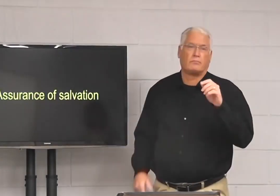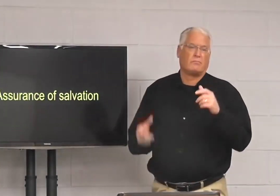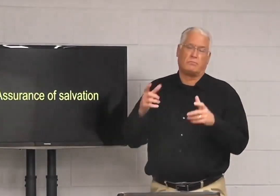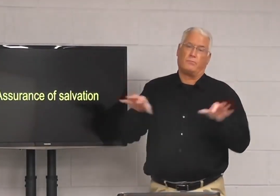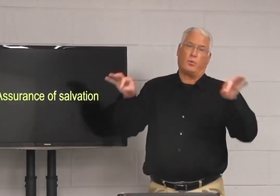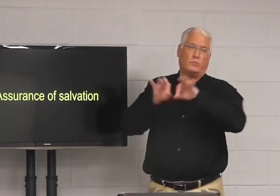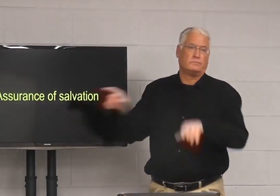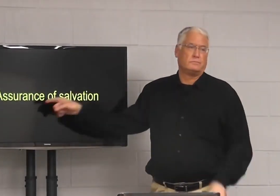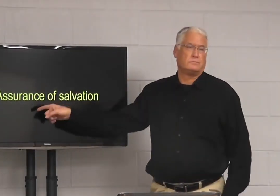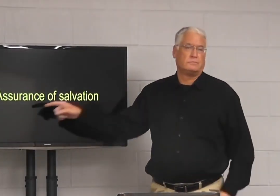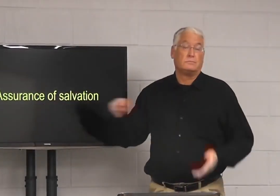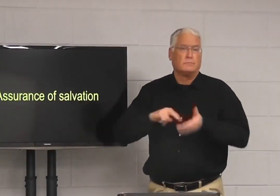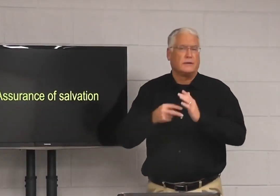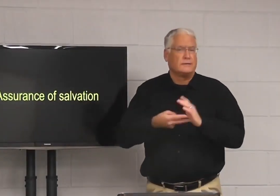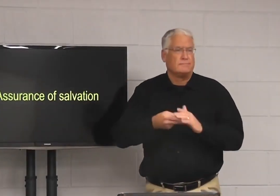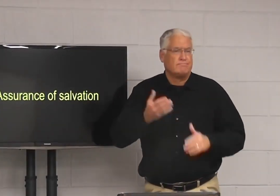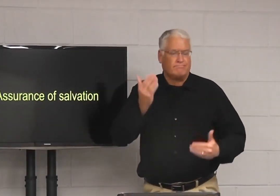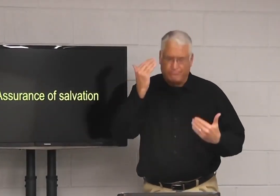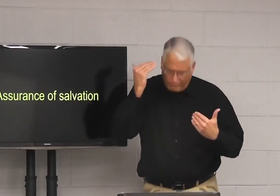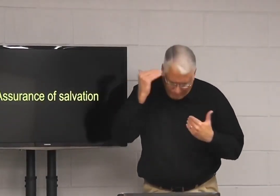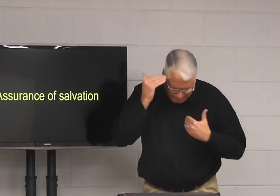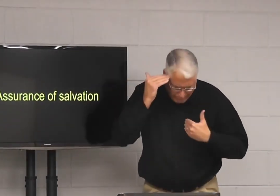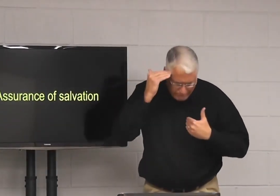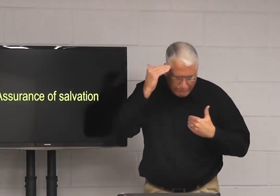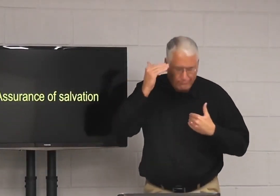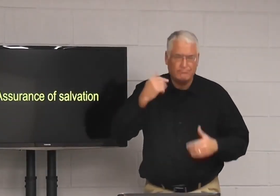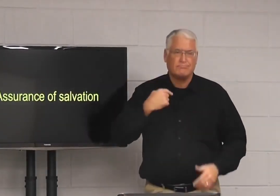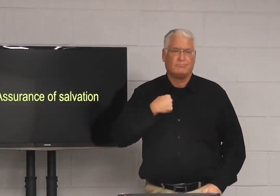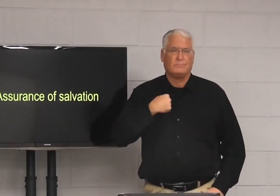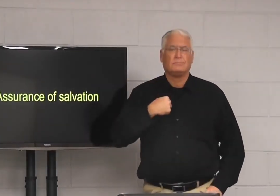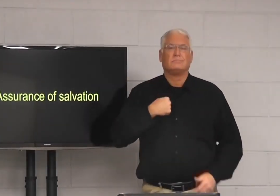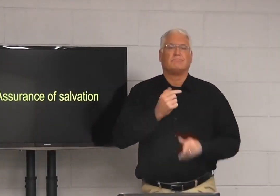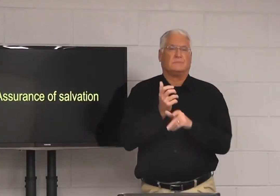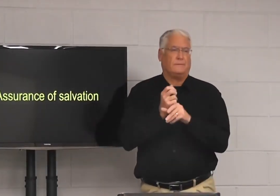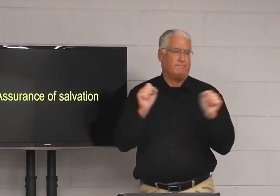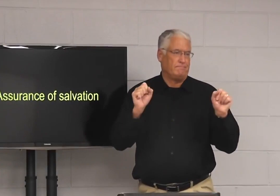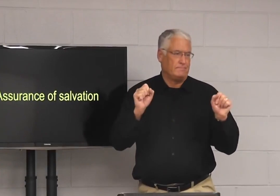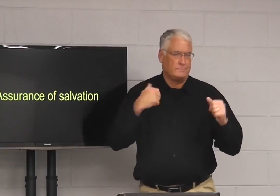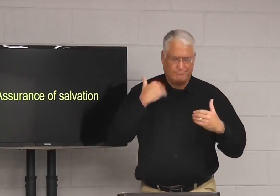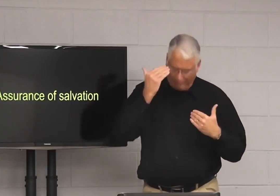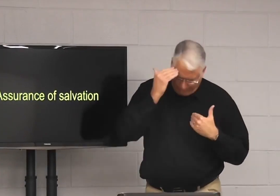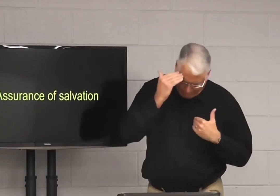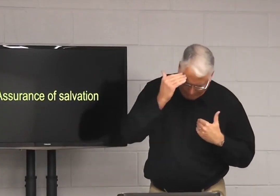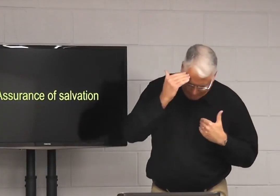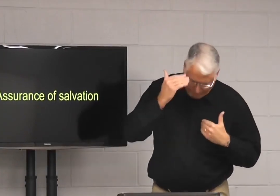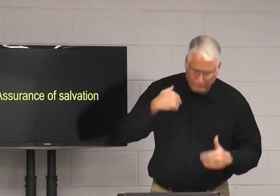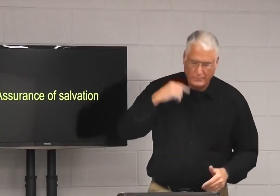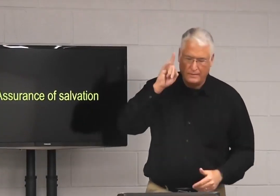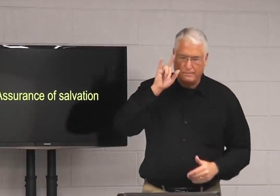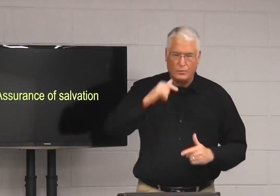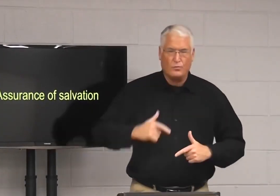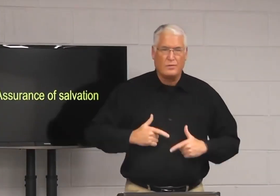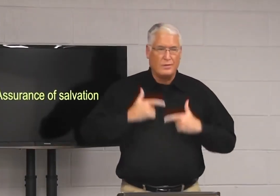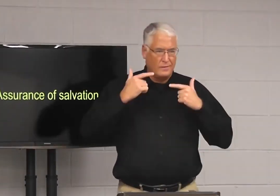is that we have the assurance of salvation. The assurance, the head knowledge, the heart knowledge that we have